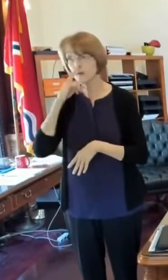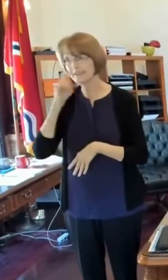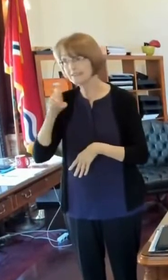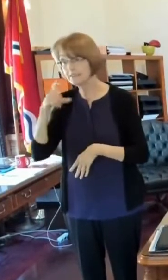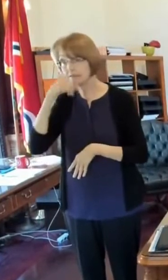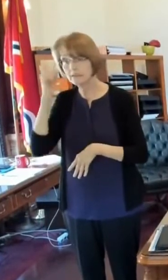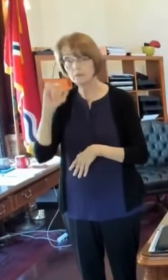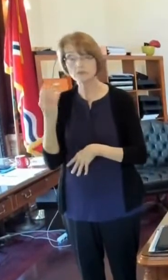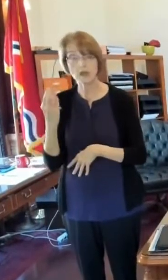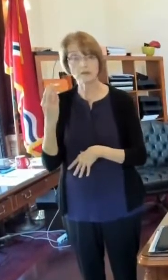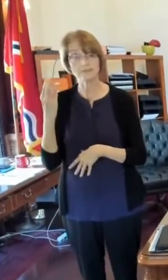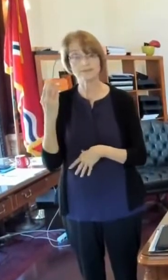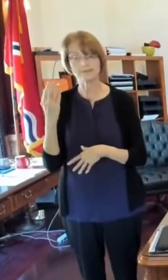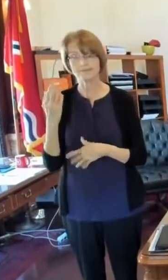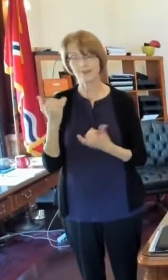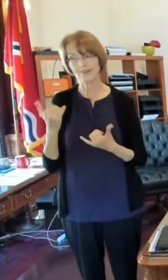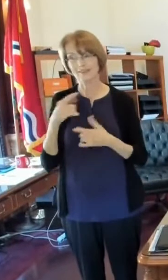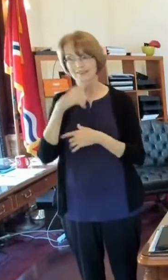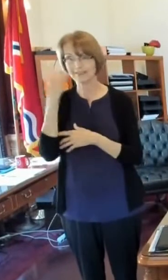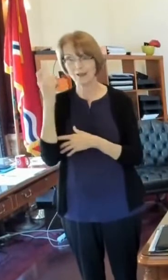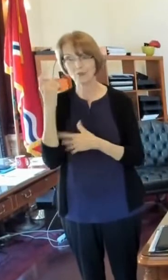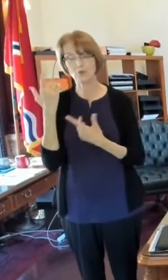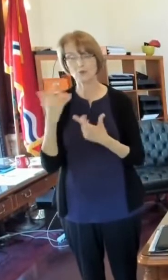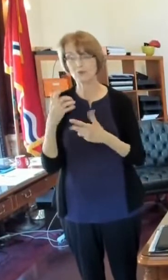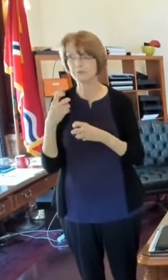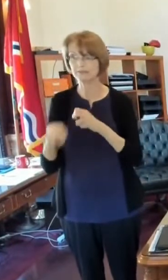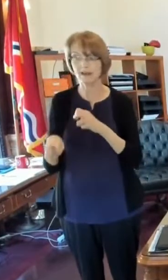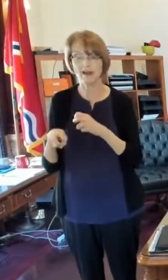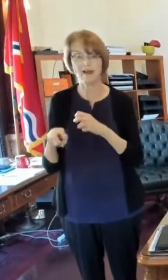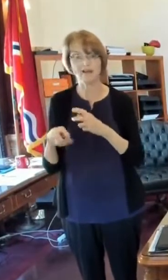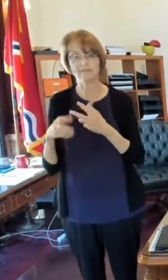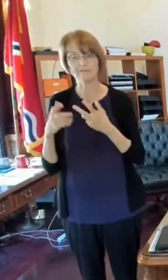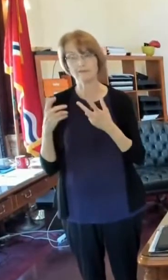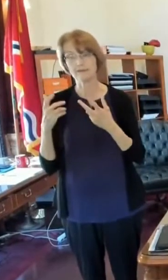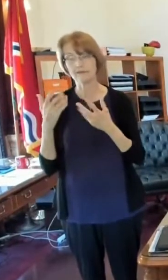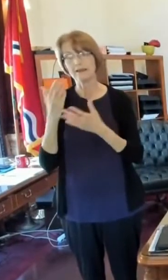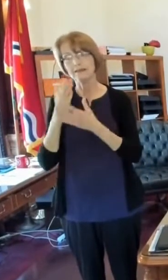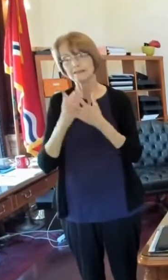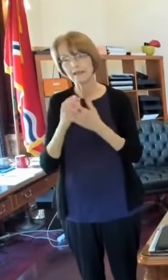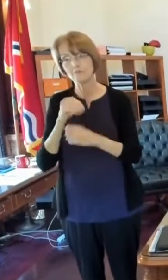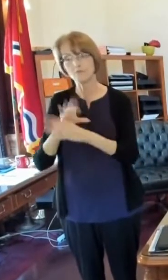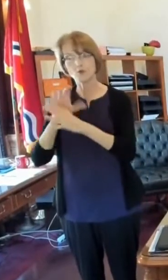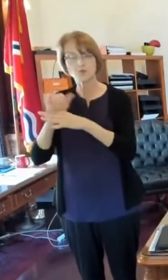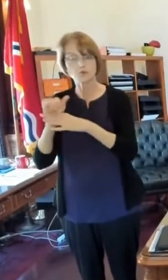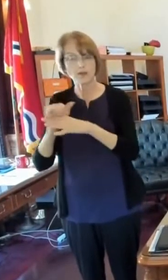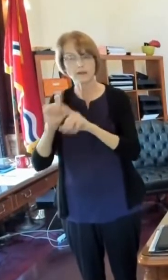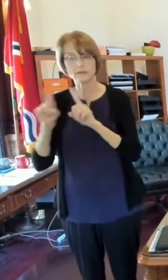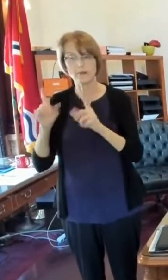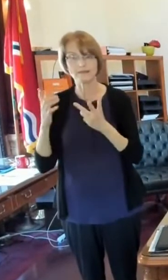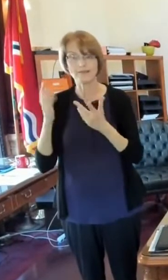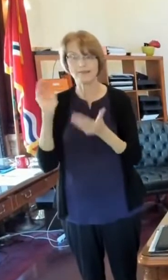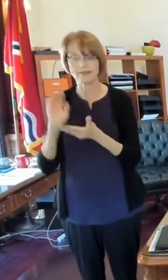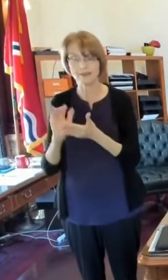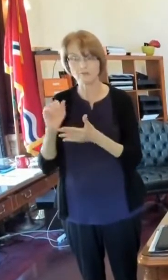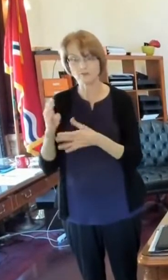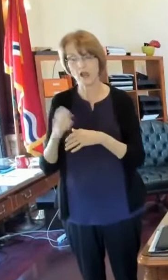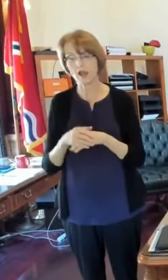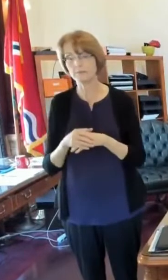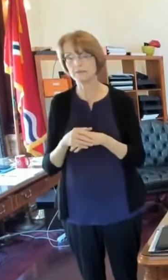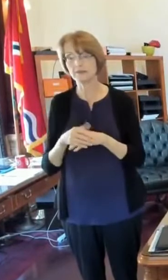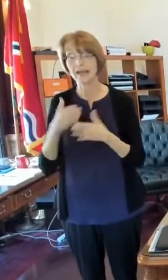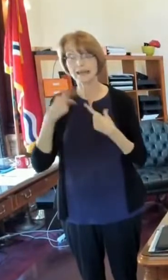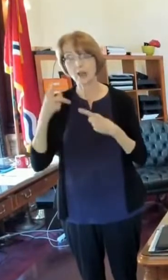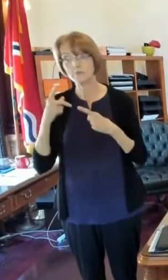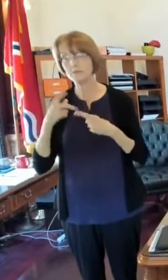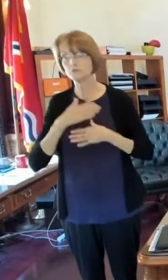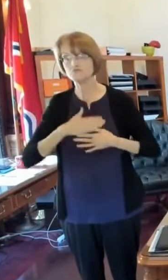summer jobs, because of COVID, has been very tough. We've had some virtual training. Recreation programs for young